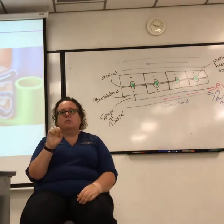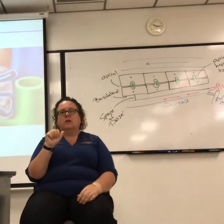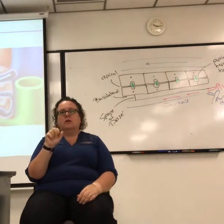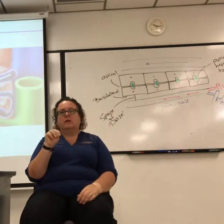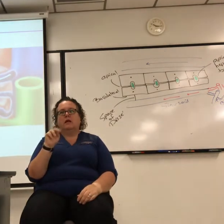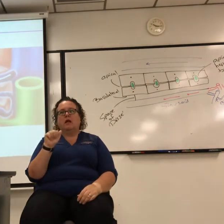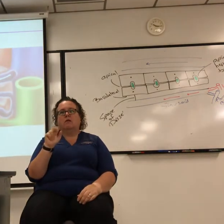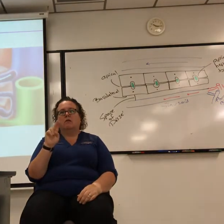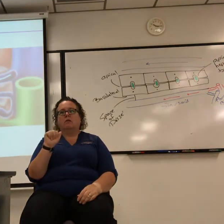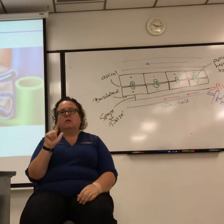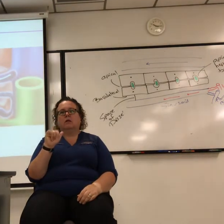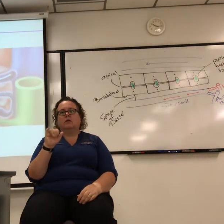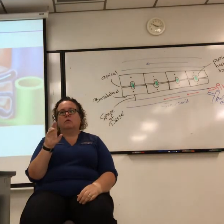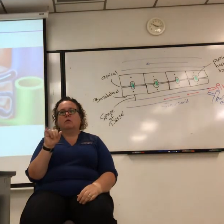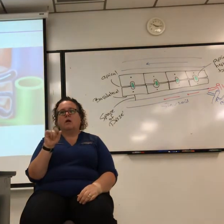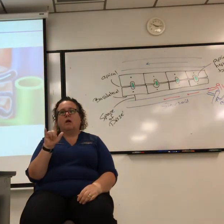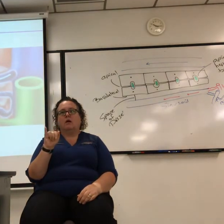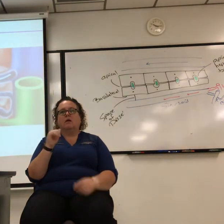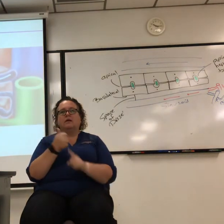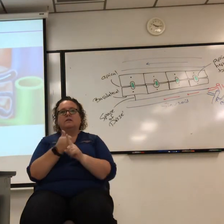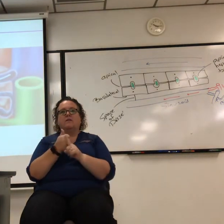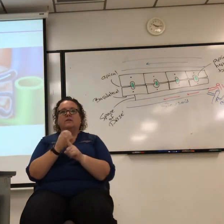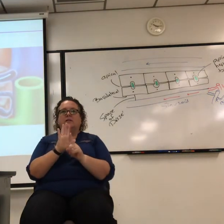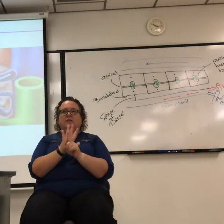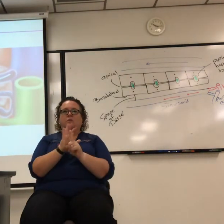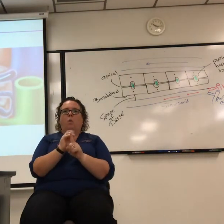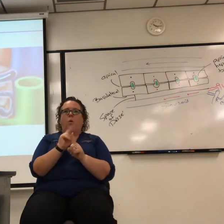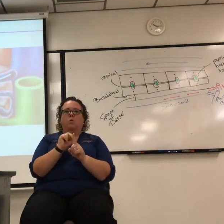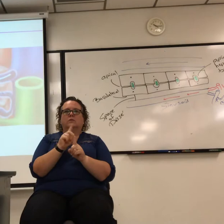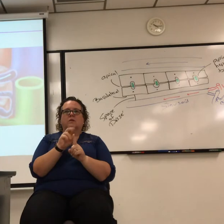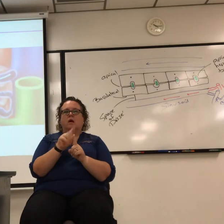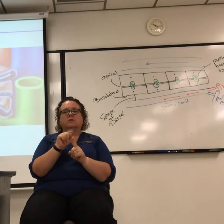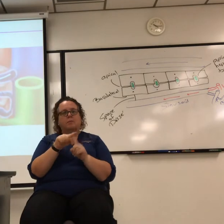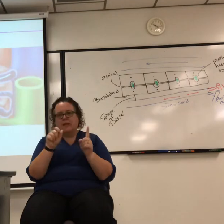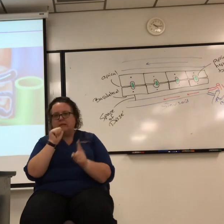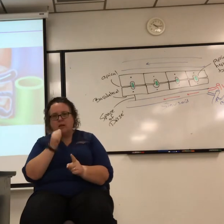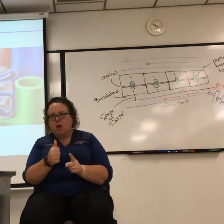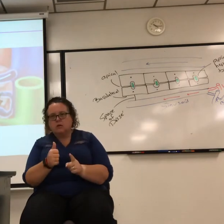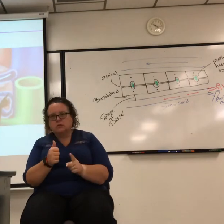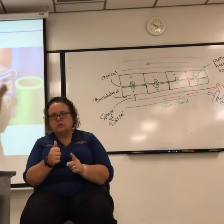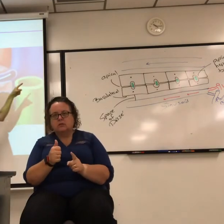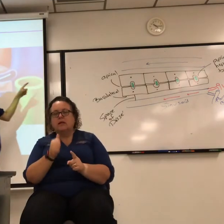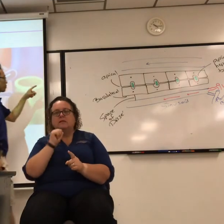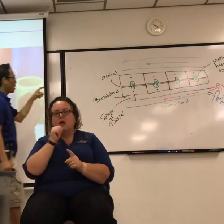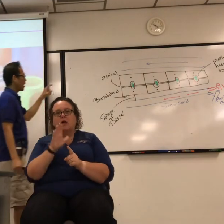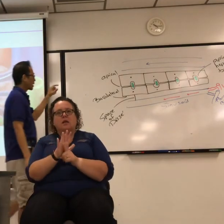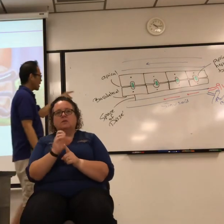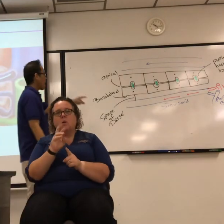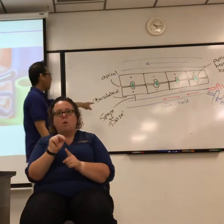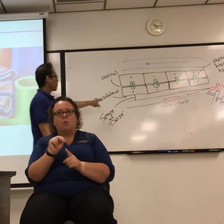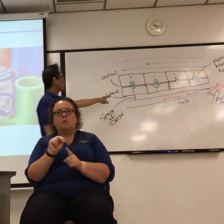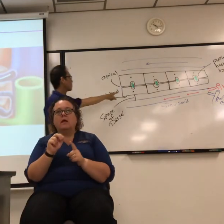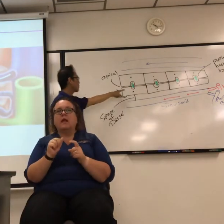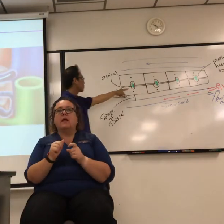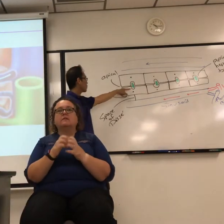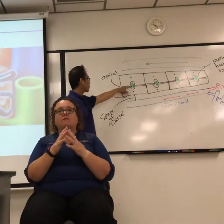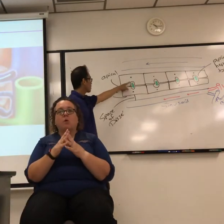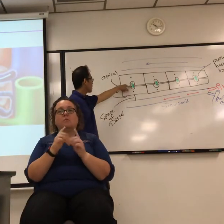own duct, but it's not. My understanding is, it's not its own duct. It's formed by a